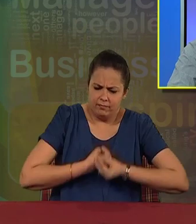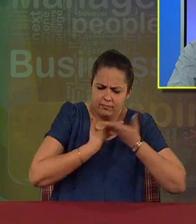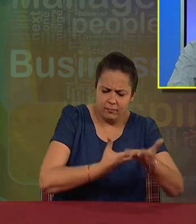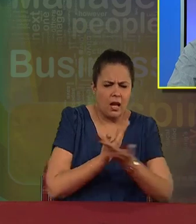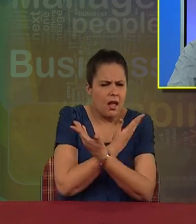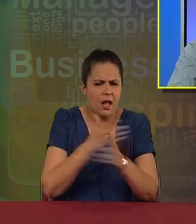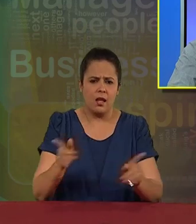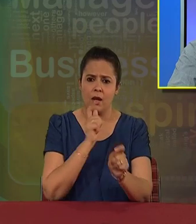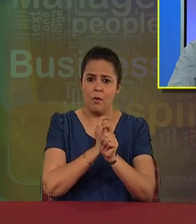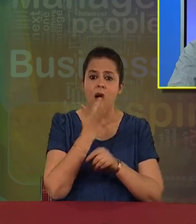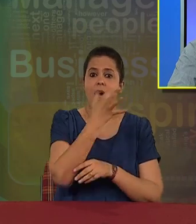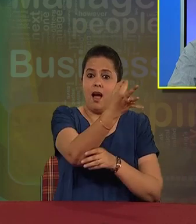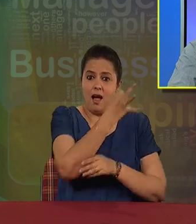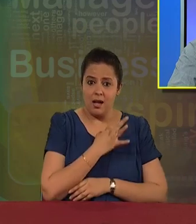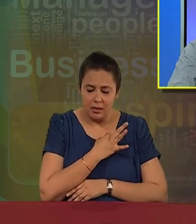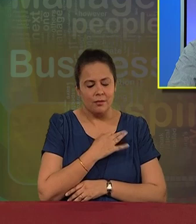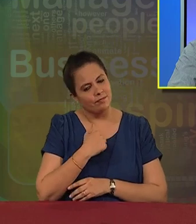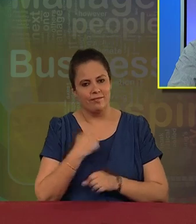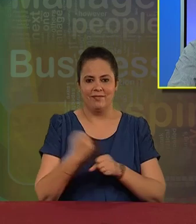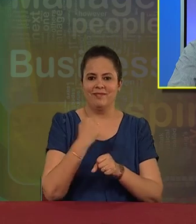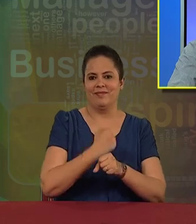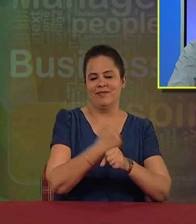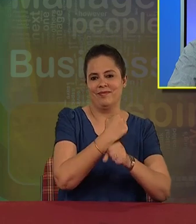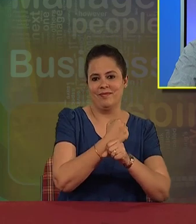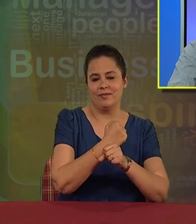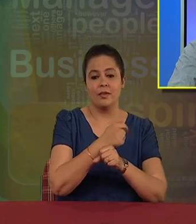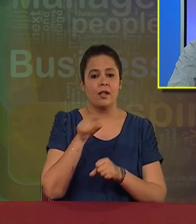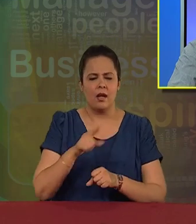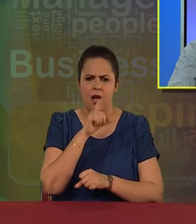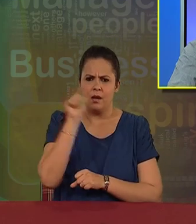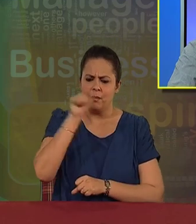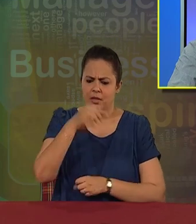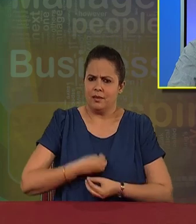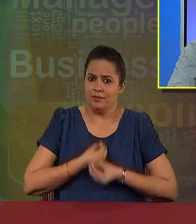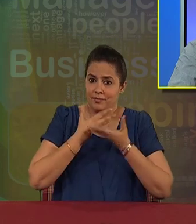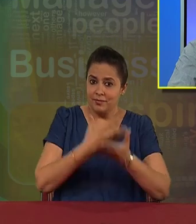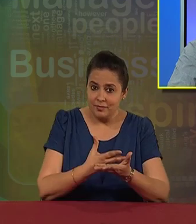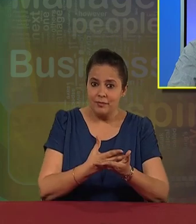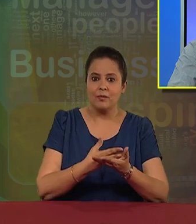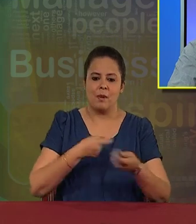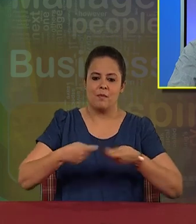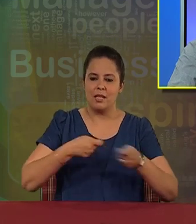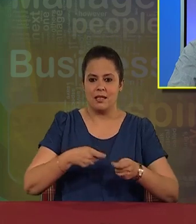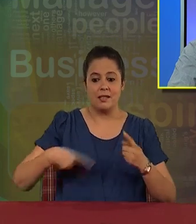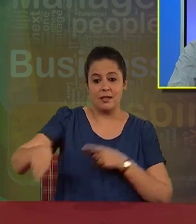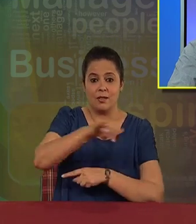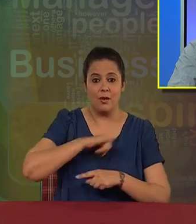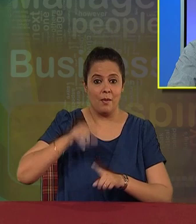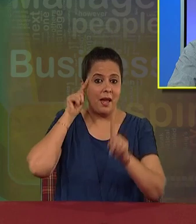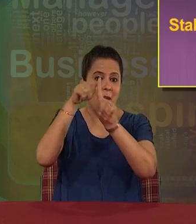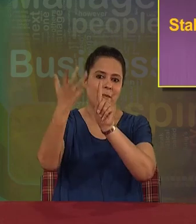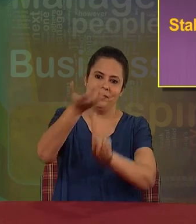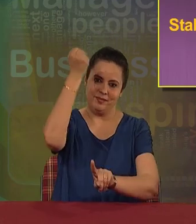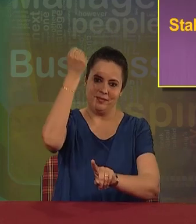do whatever activities he is asked to do, and he will give his 100% and will help in the achievement of the common